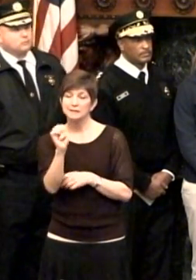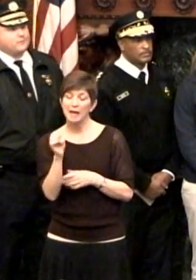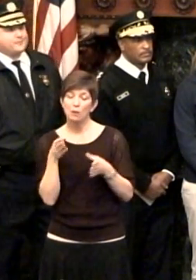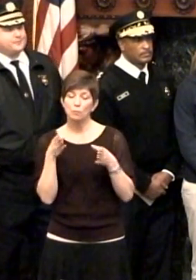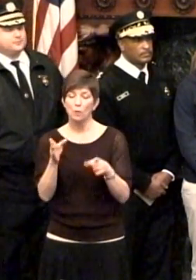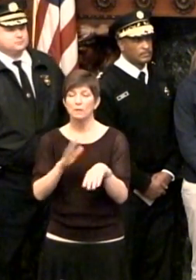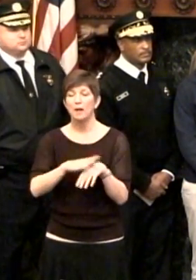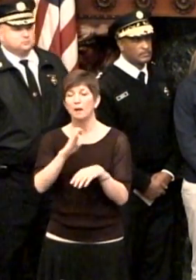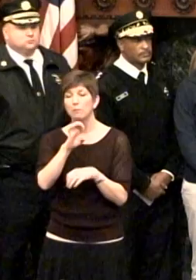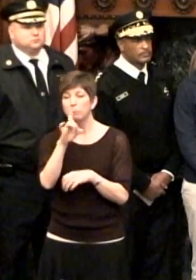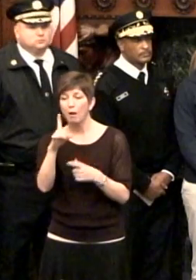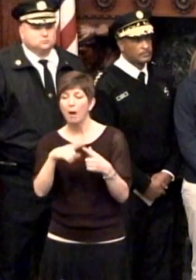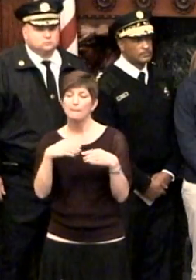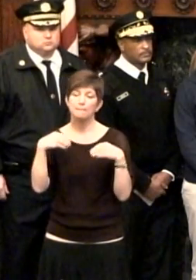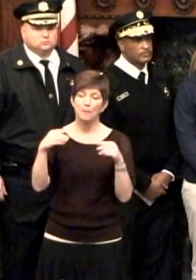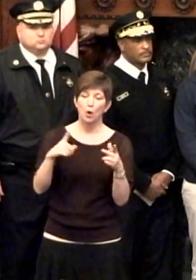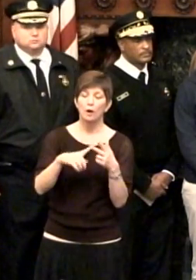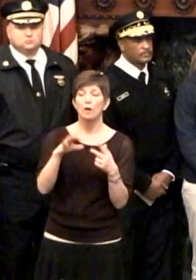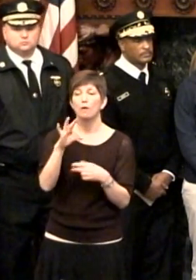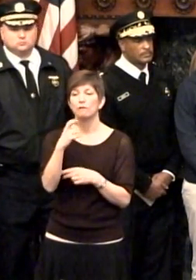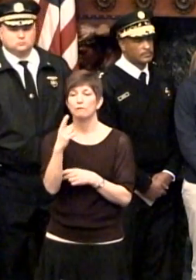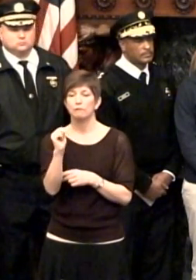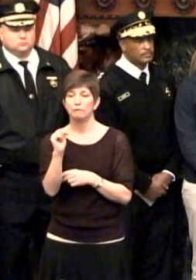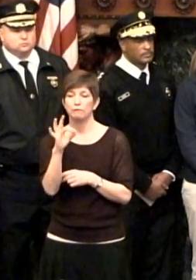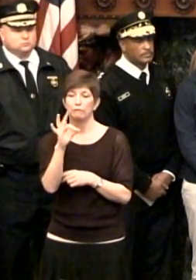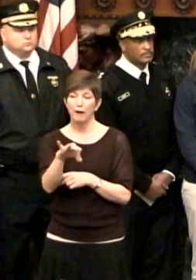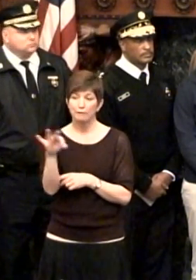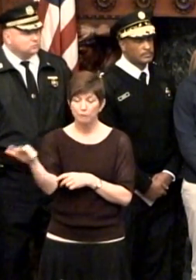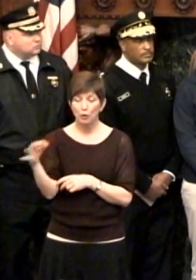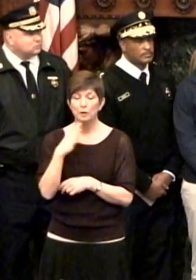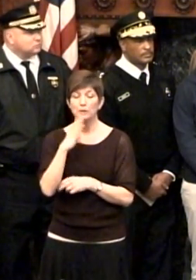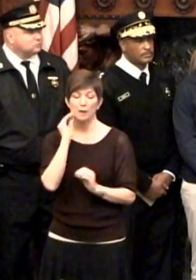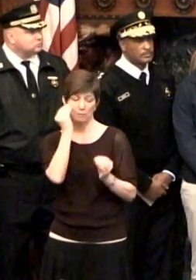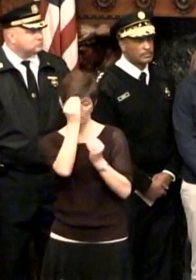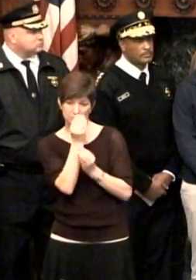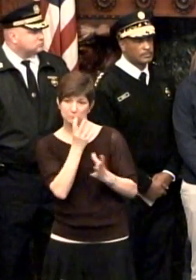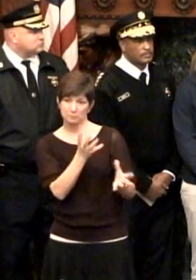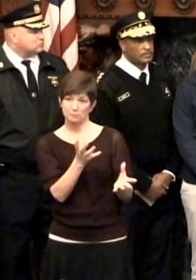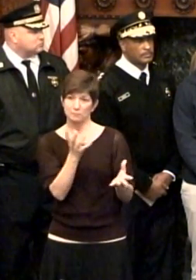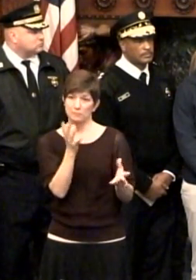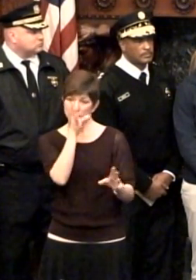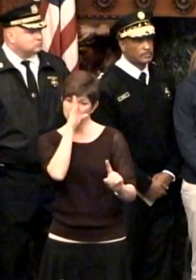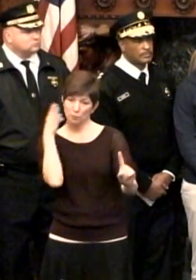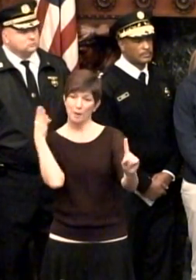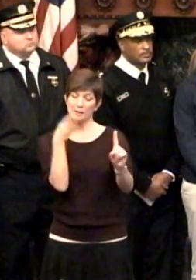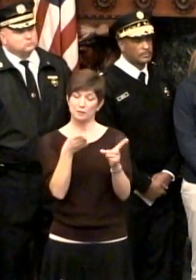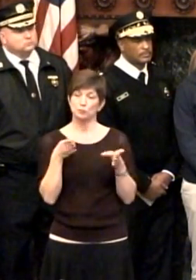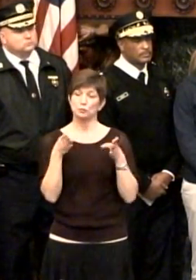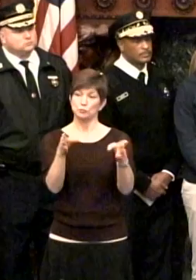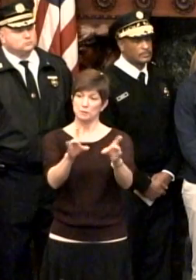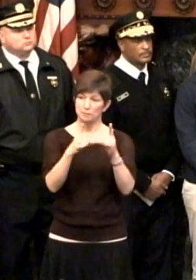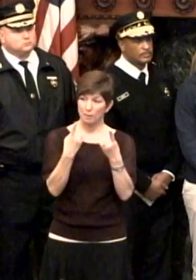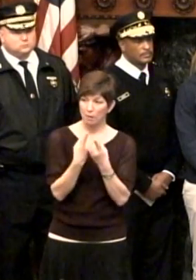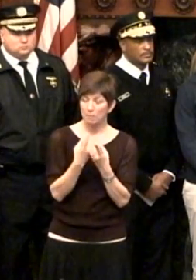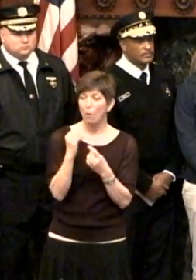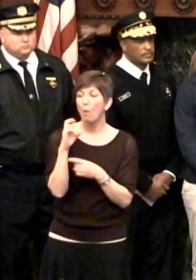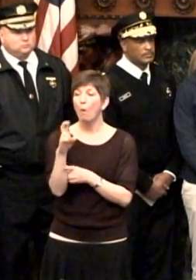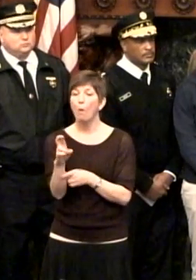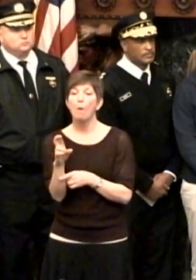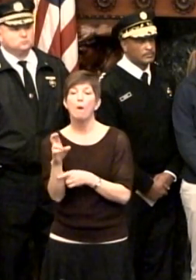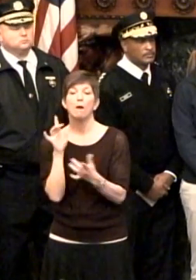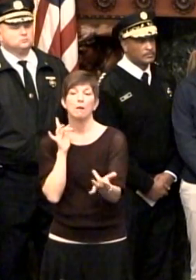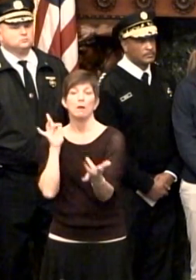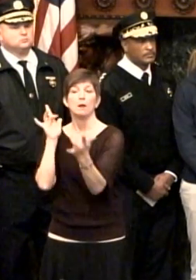Broad Street, Market Street, or Frankfurt Avenue, you can either report those conditions directly to the Streets Department, or you